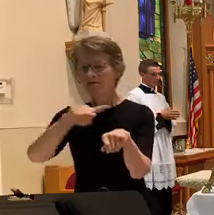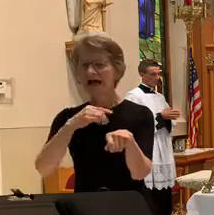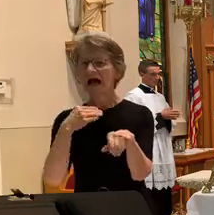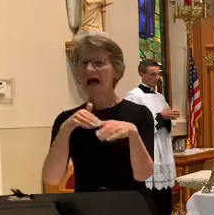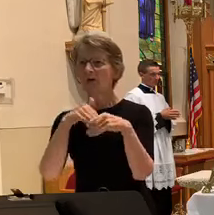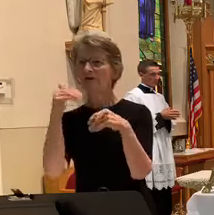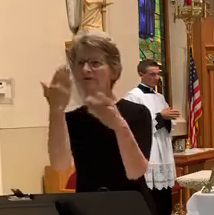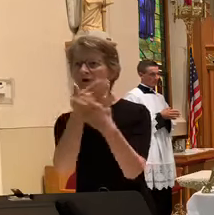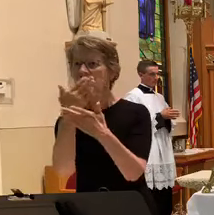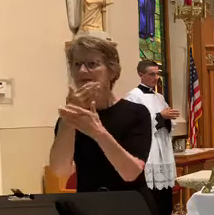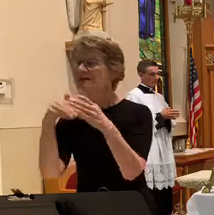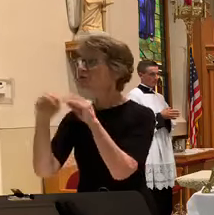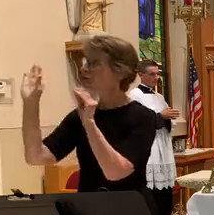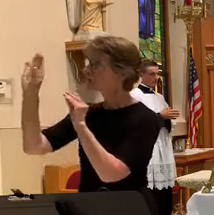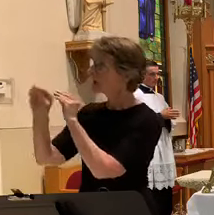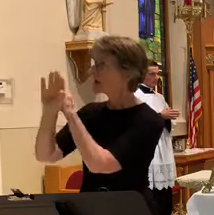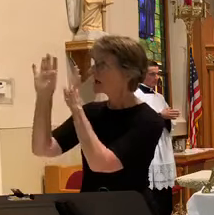wonderful light.